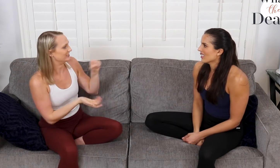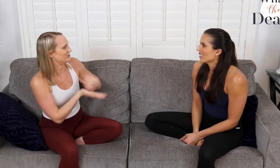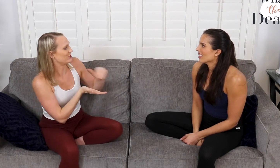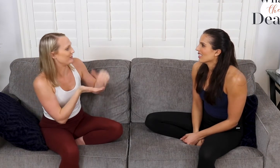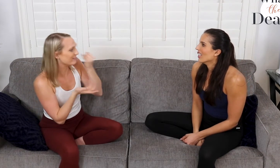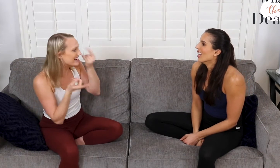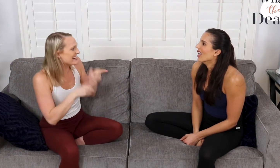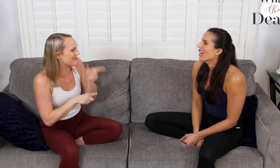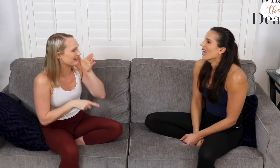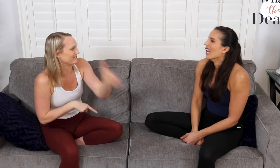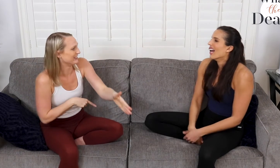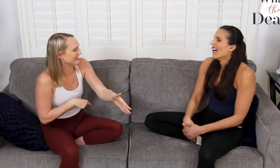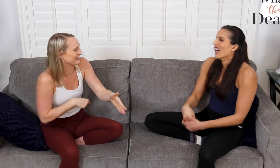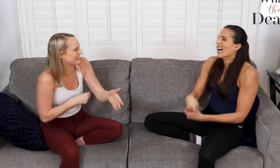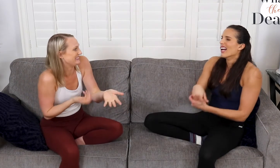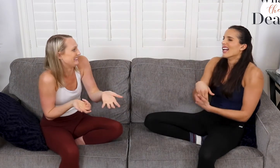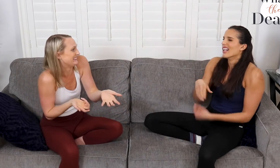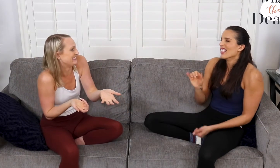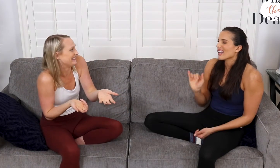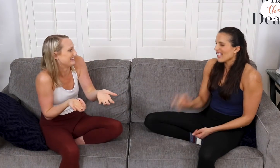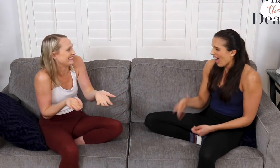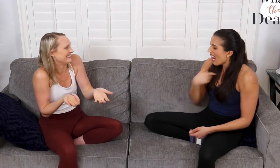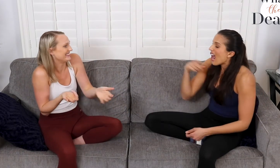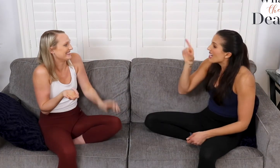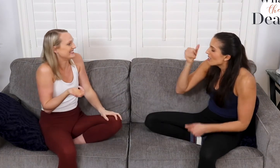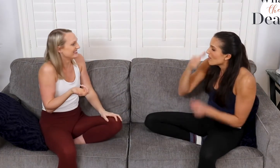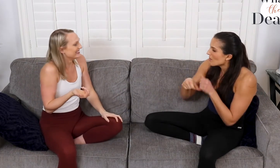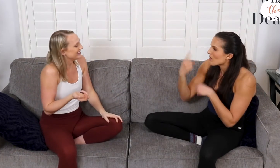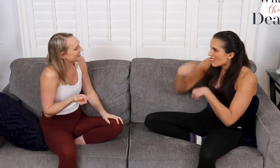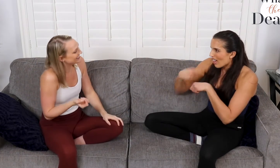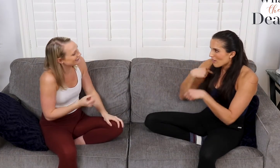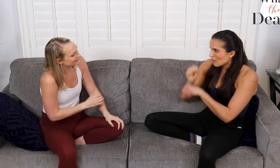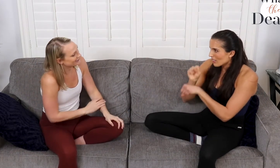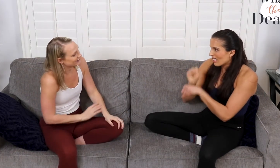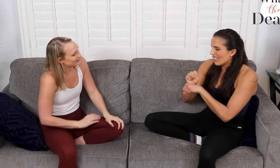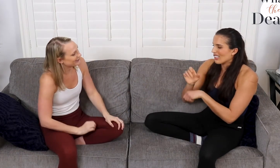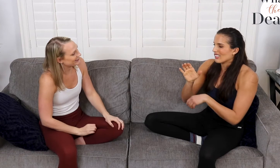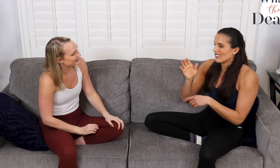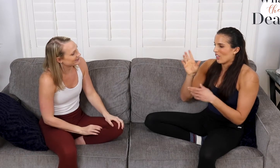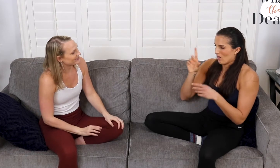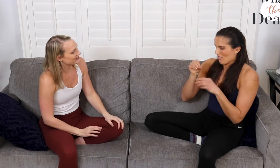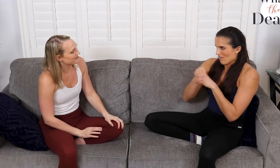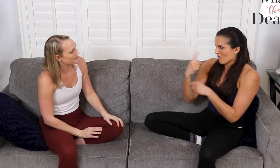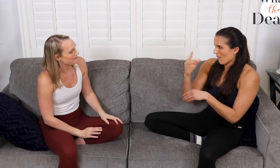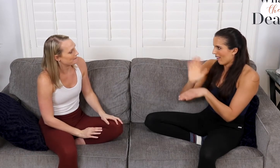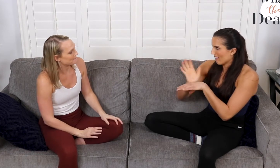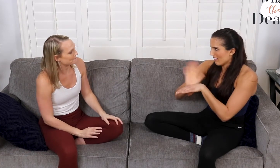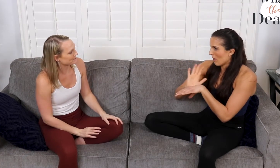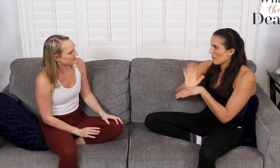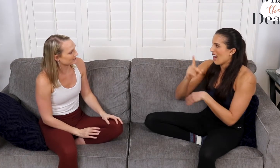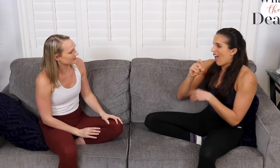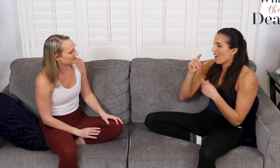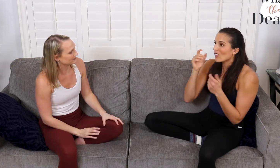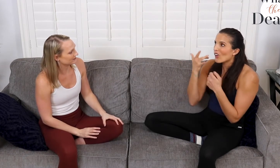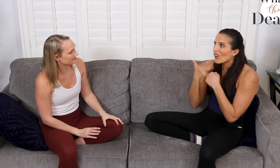earthquake. But maybe some hearing people need that. Right, right. So there's that. And then, with today's